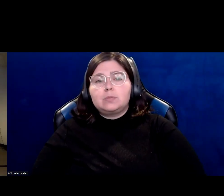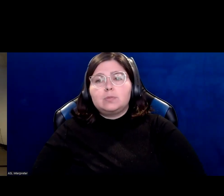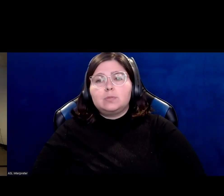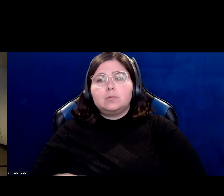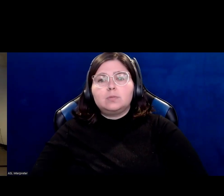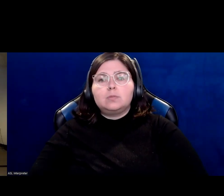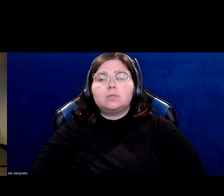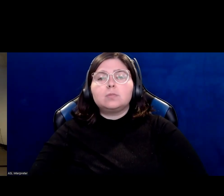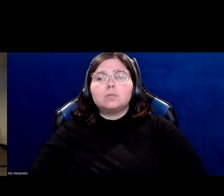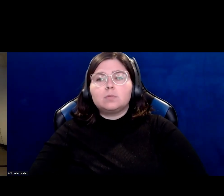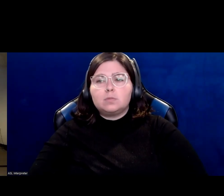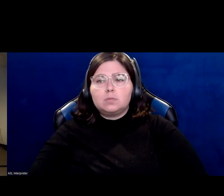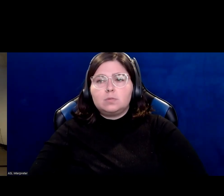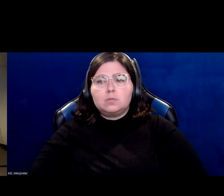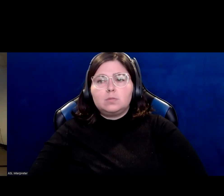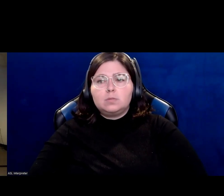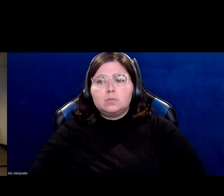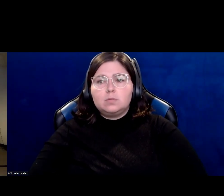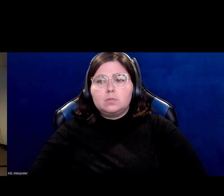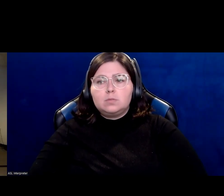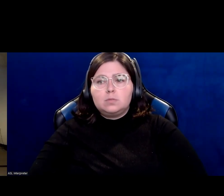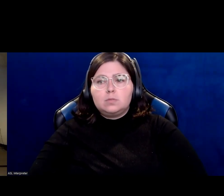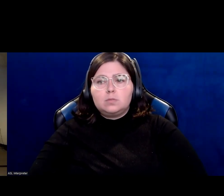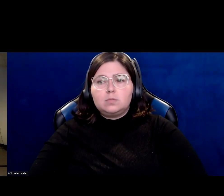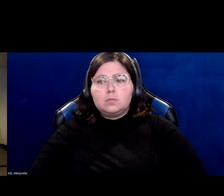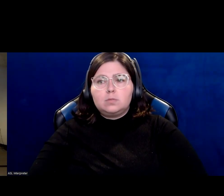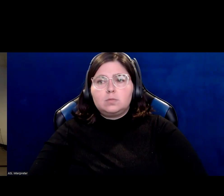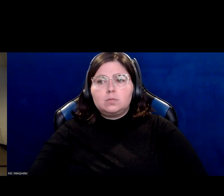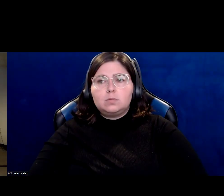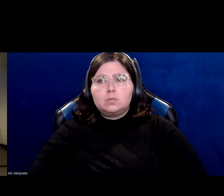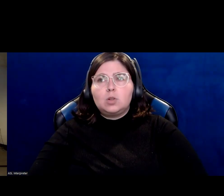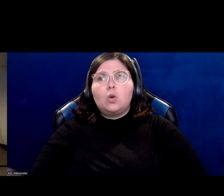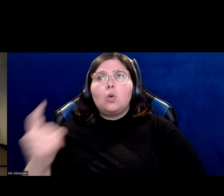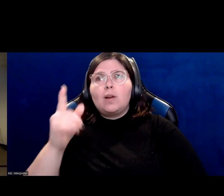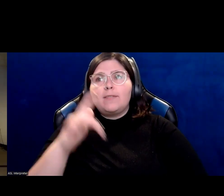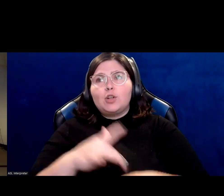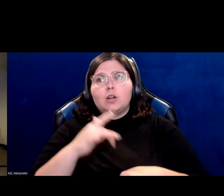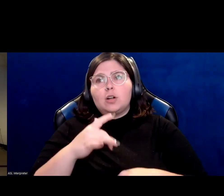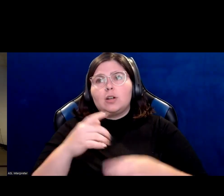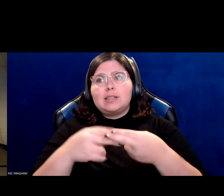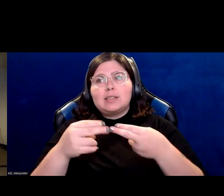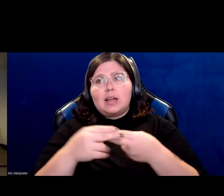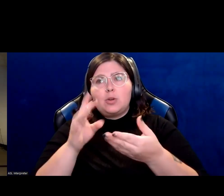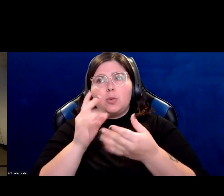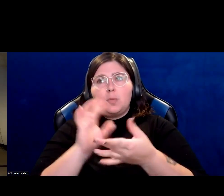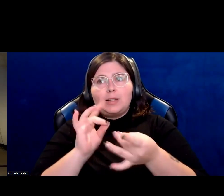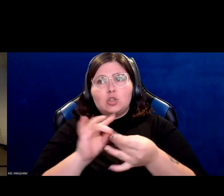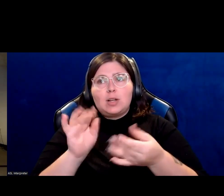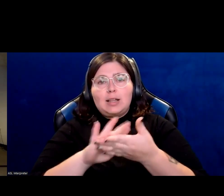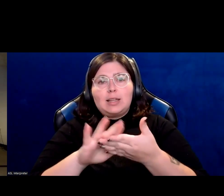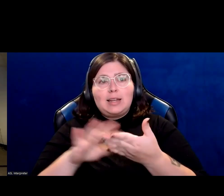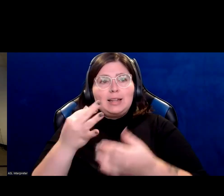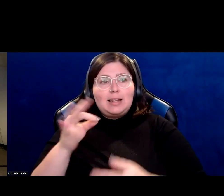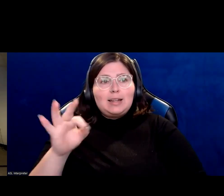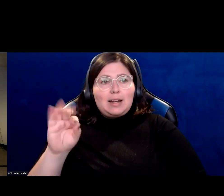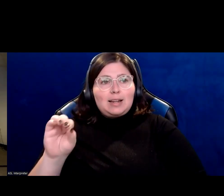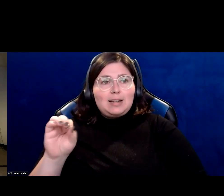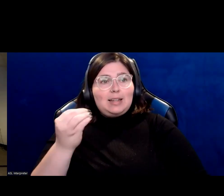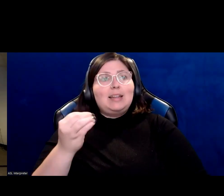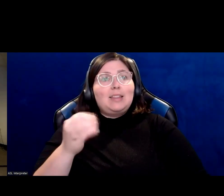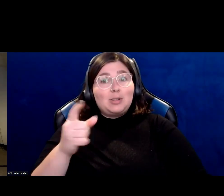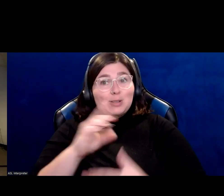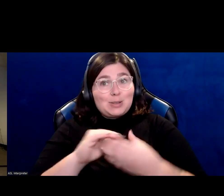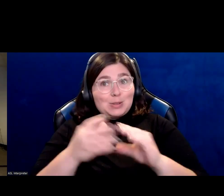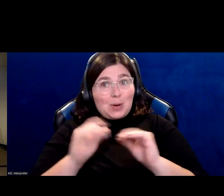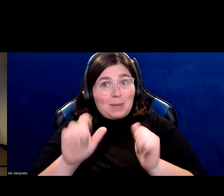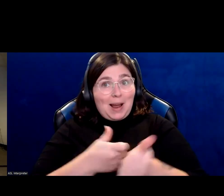On your, I think one of your earlier slides, you talked about the cleaning in 1990. Mhm. There's a story behind that.